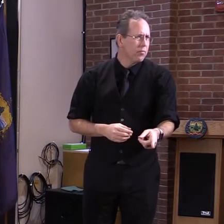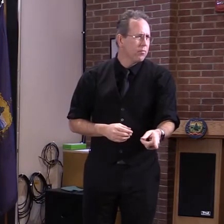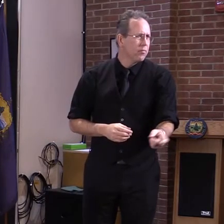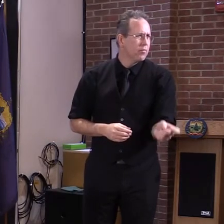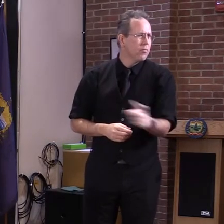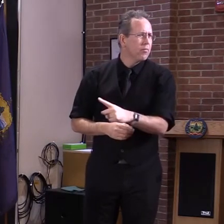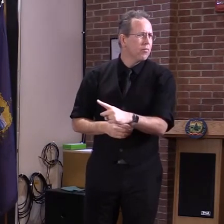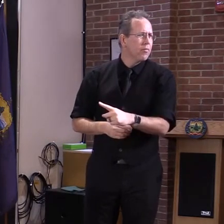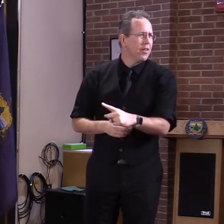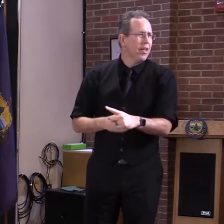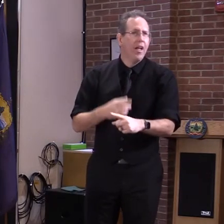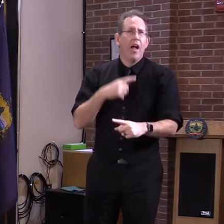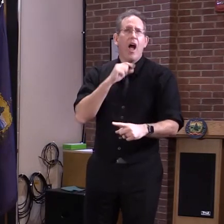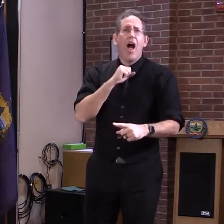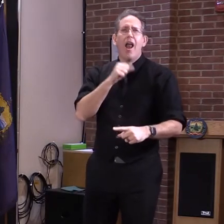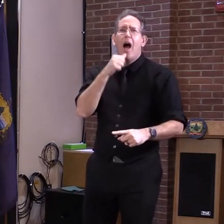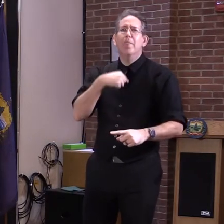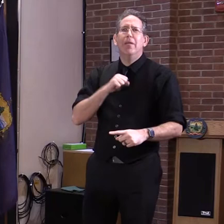Okay, sorry, Tom.